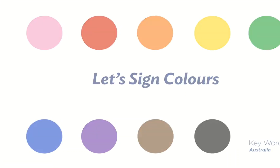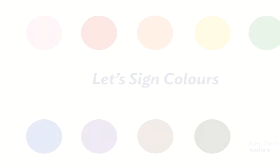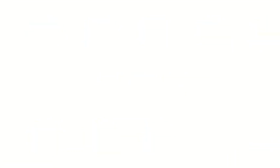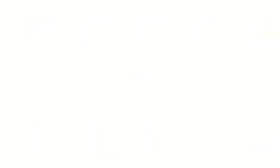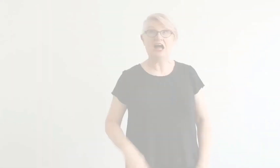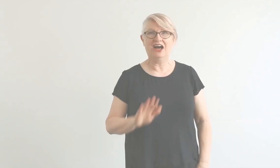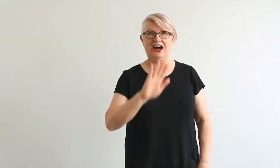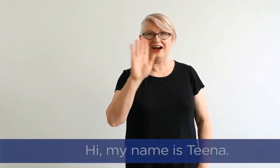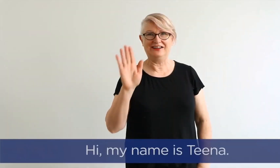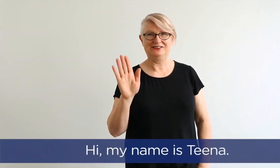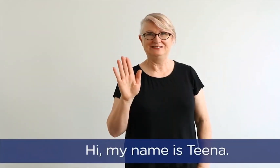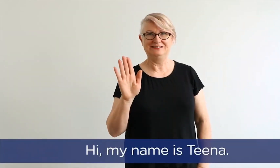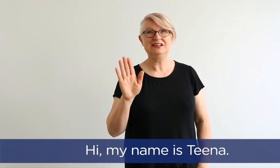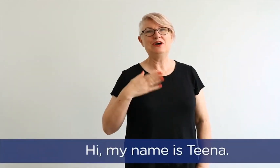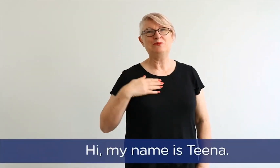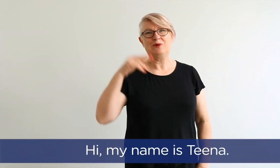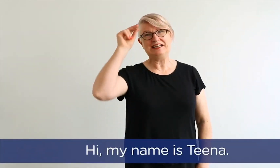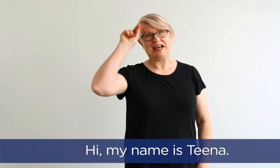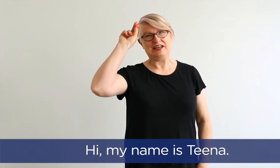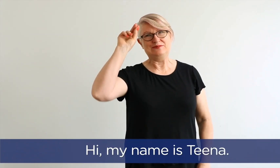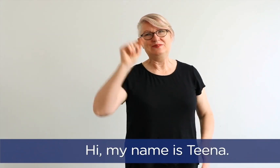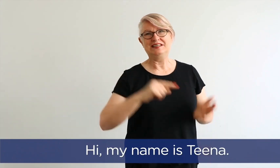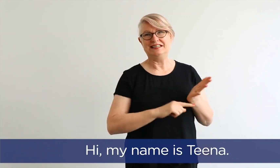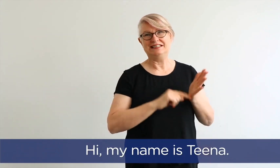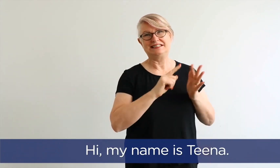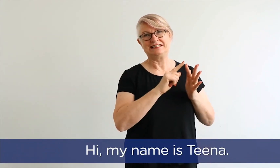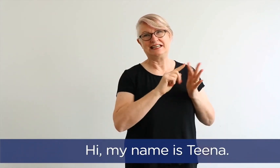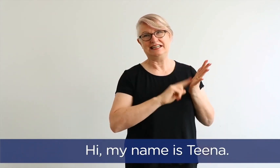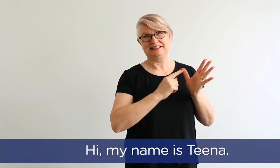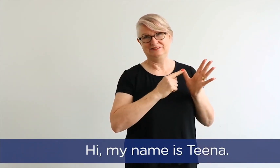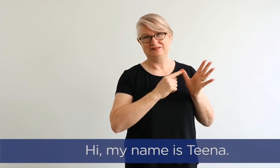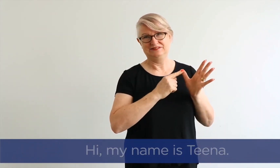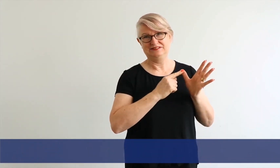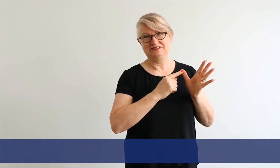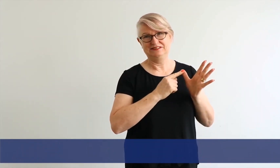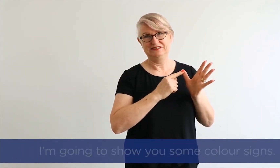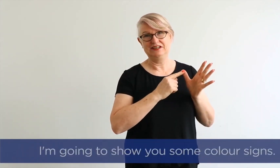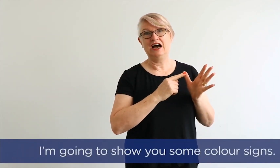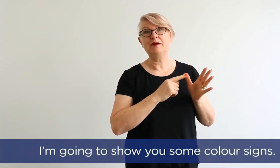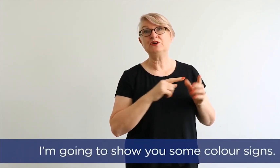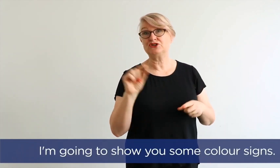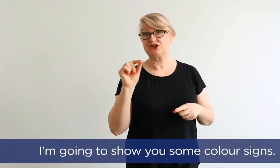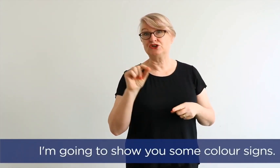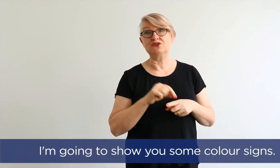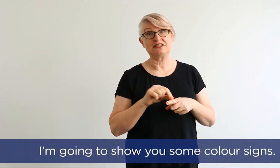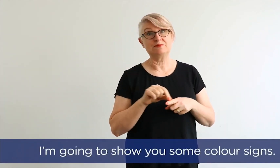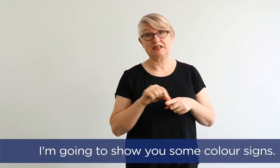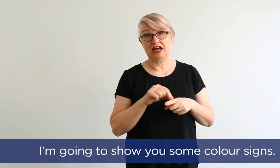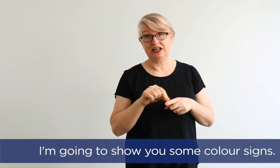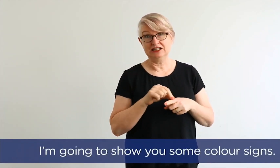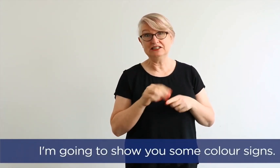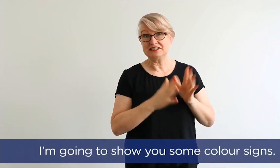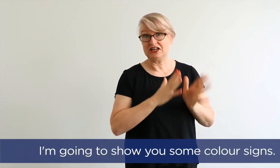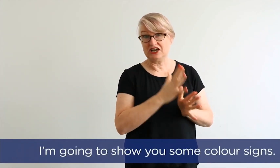Good. Hi, my name is Tina. I'm going to show you some colour